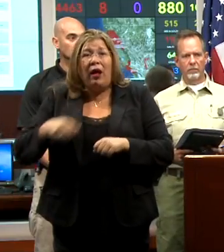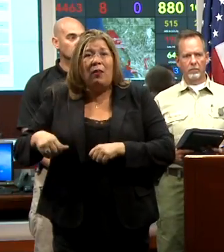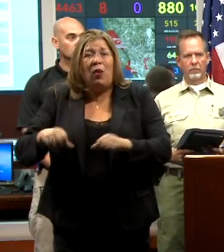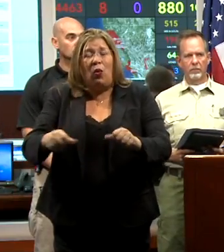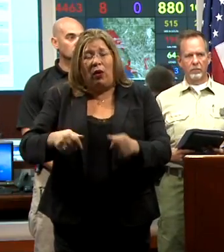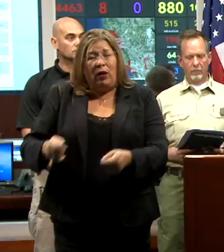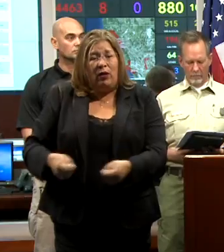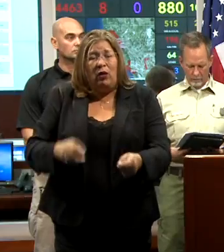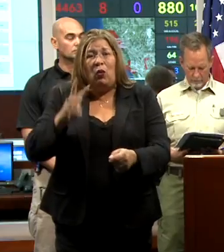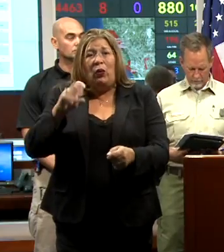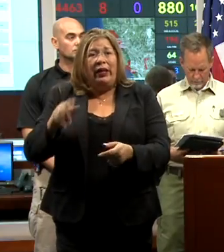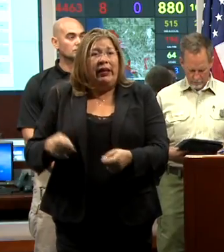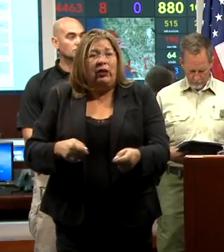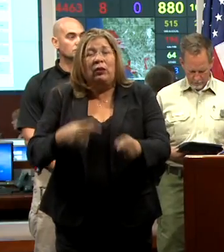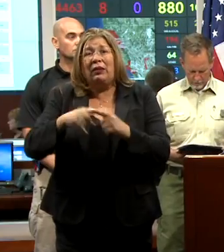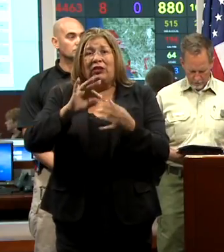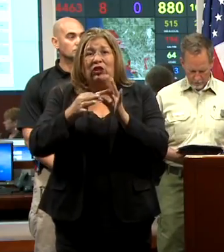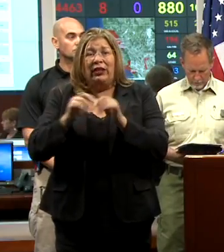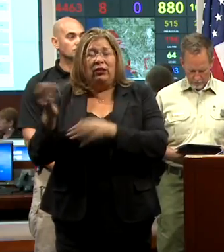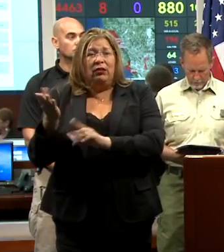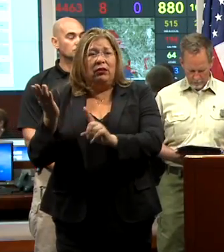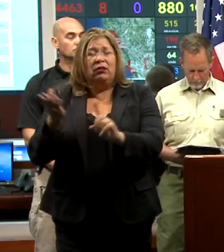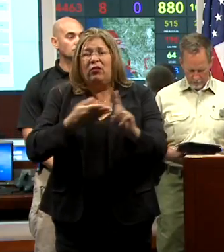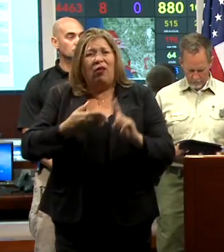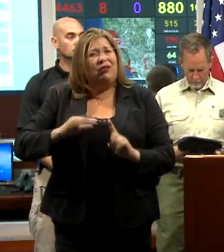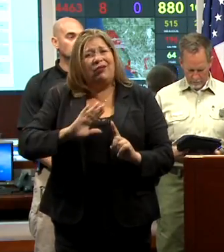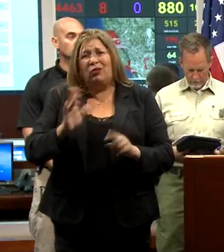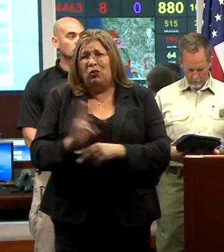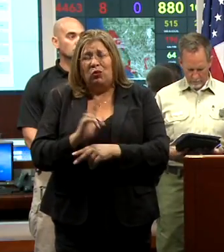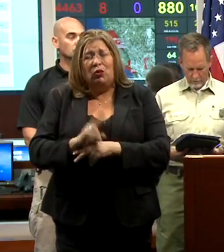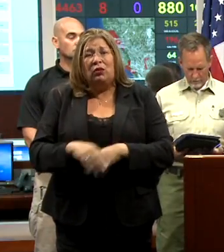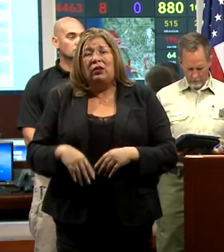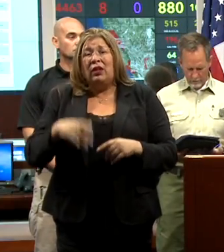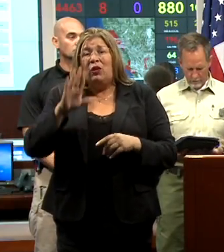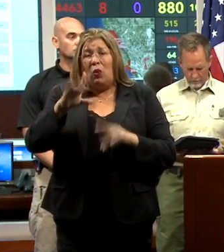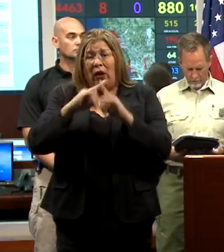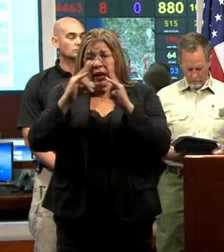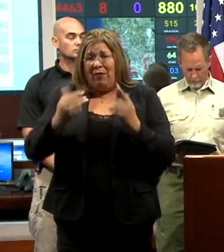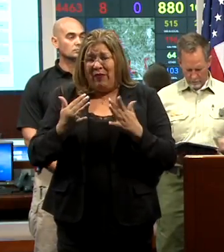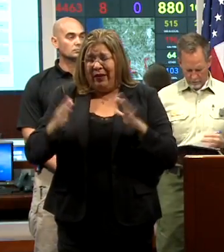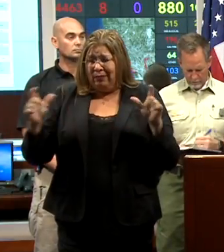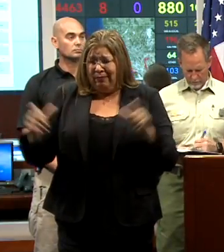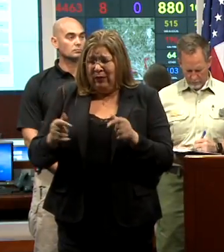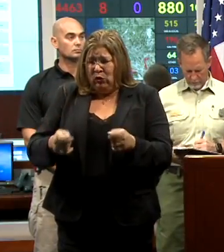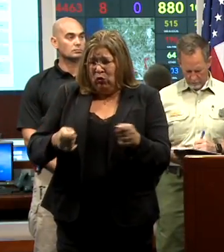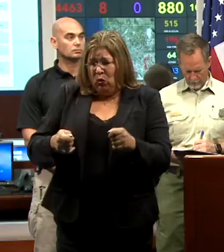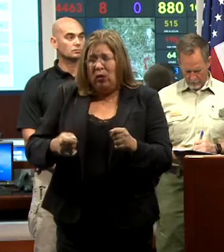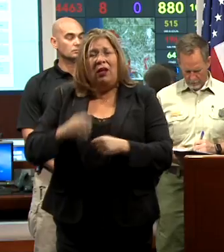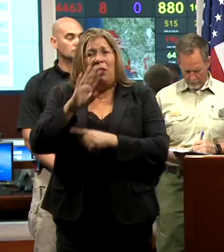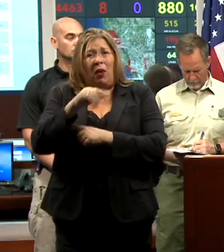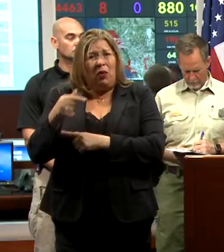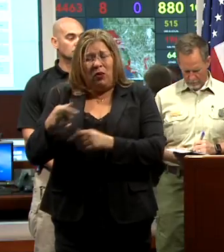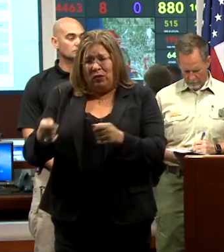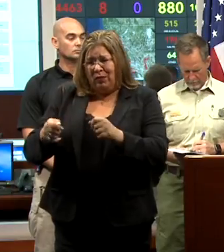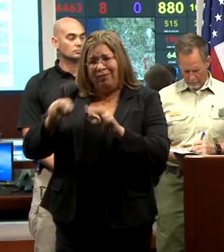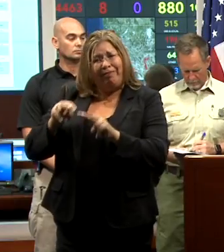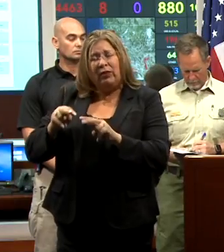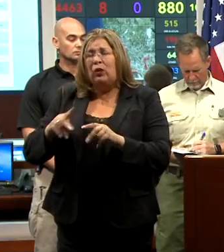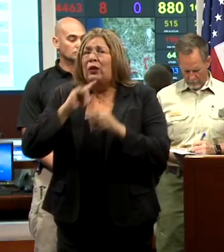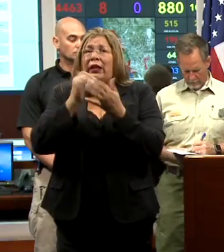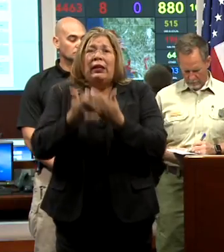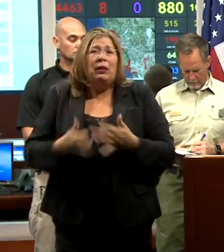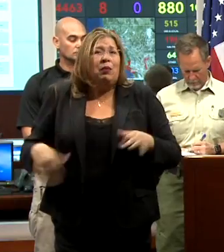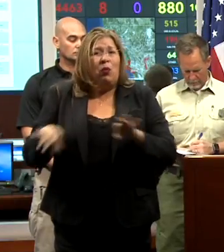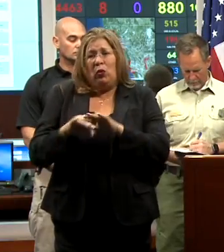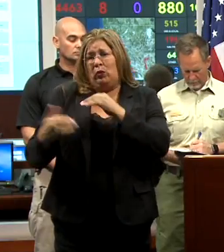weed eaters and chainsaws, making sure that you maintain control of campfires and barbecues, etc. Diligence is